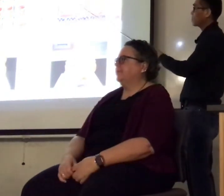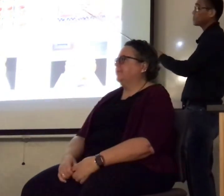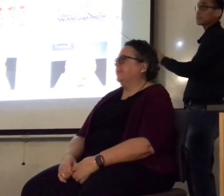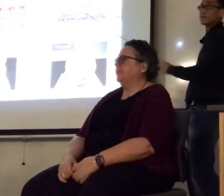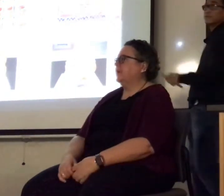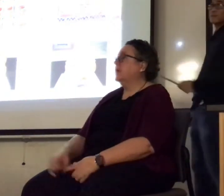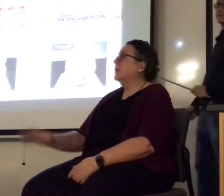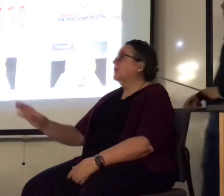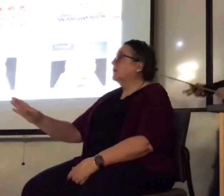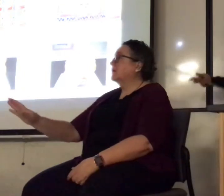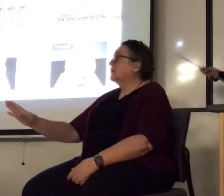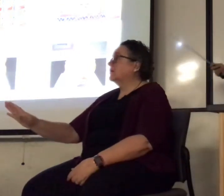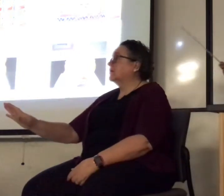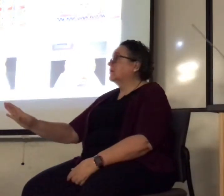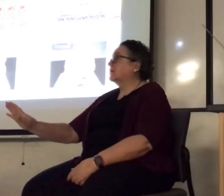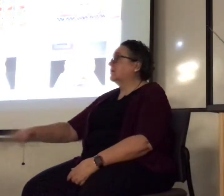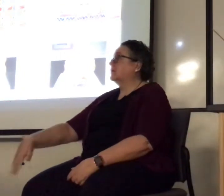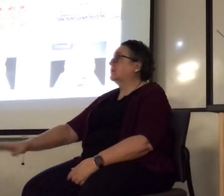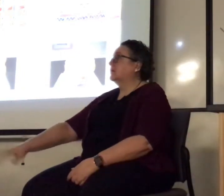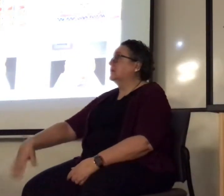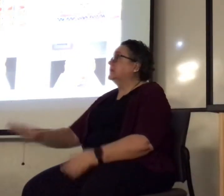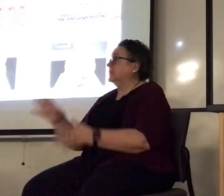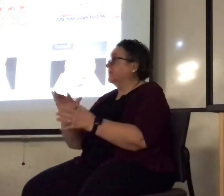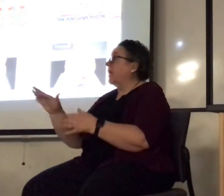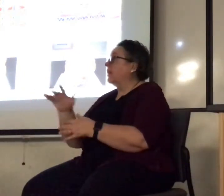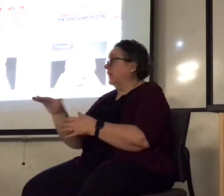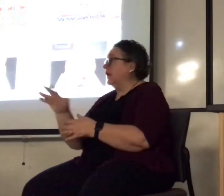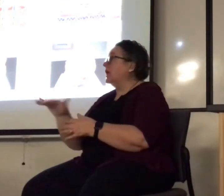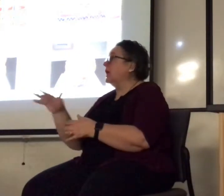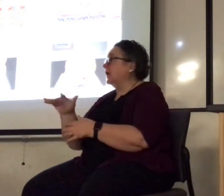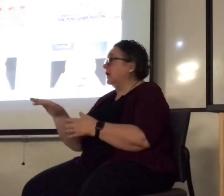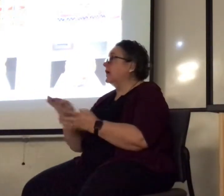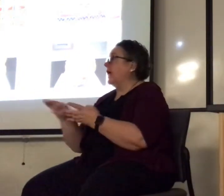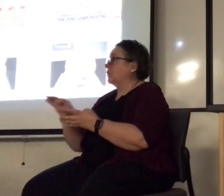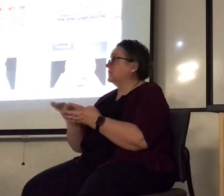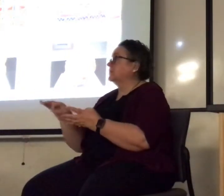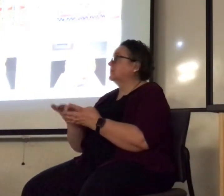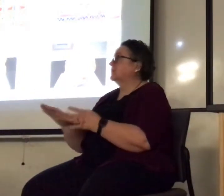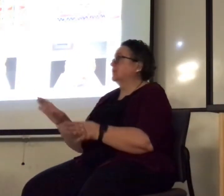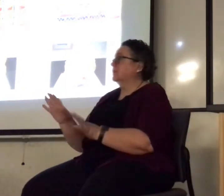Spelling counts. Spelling counts.